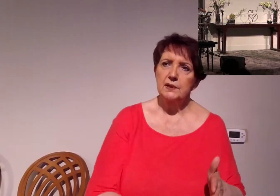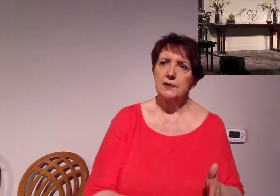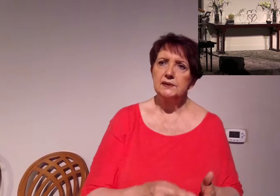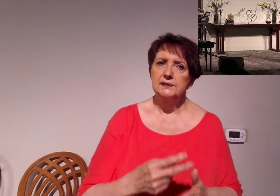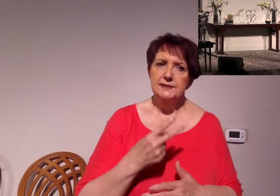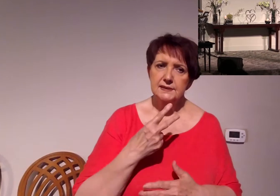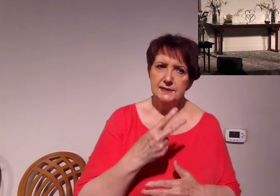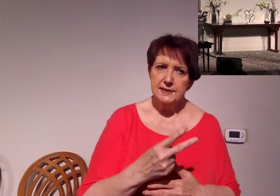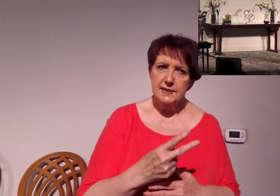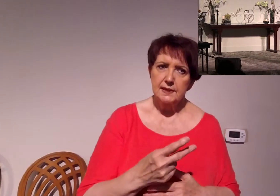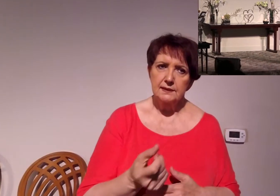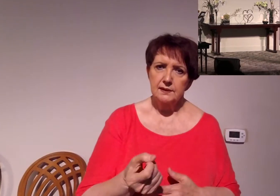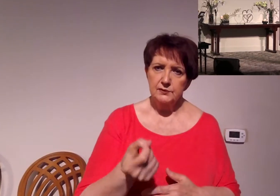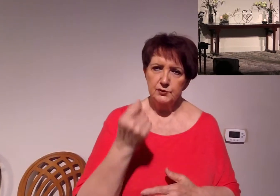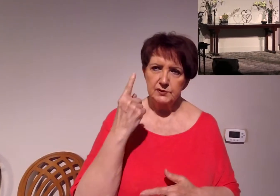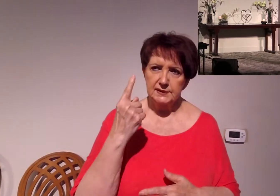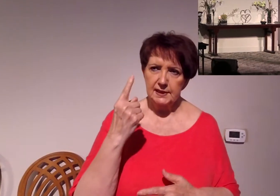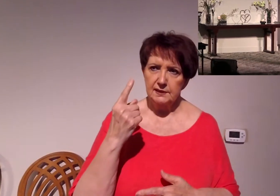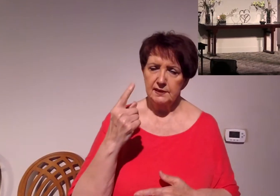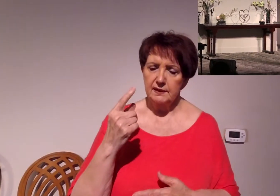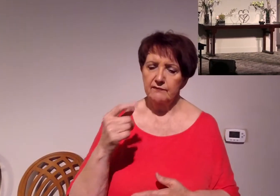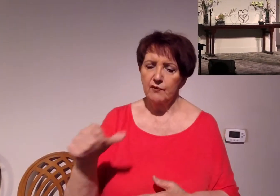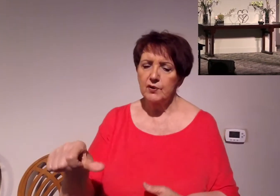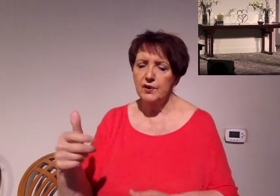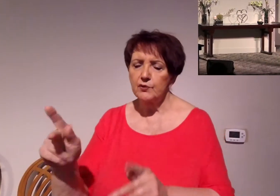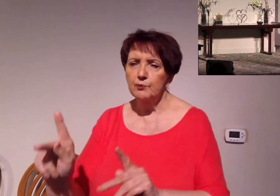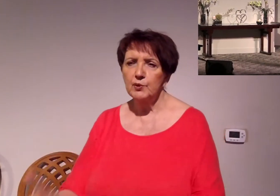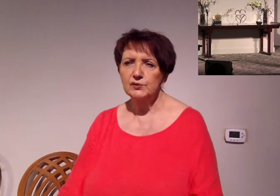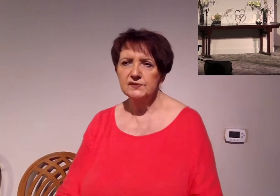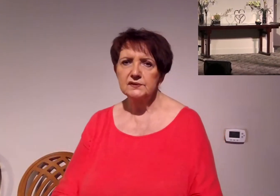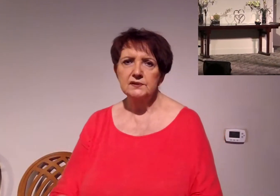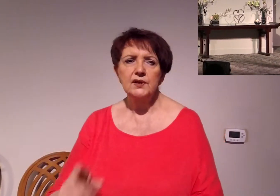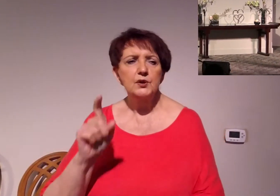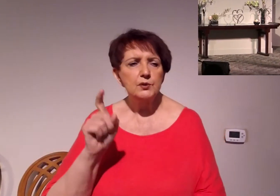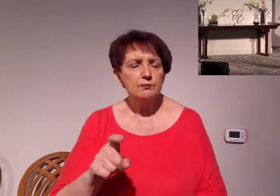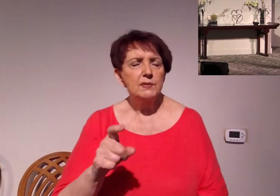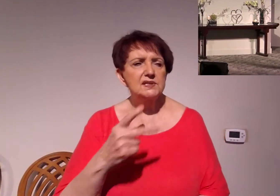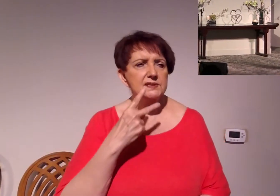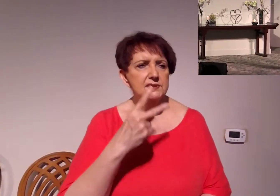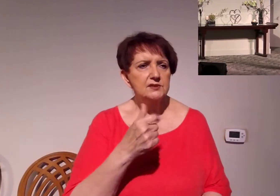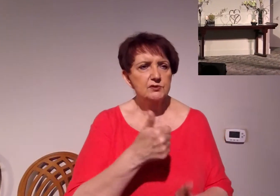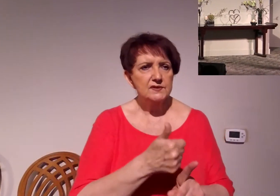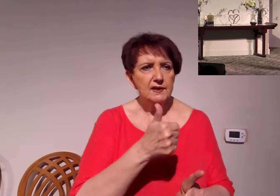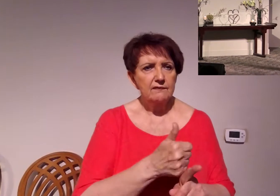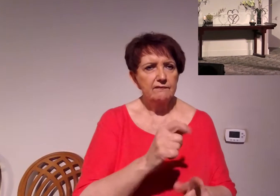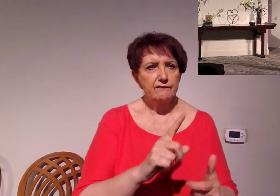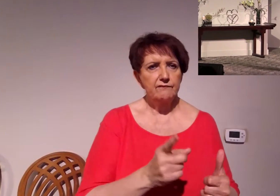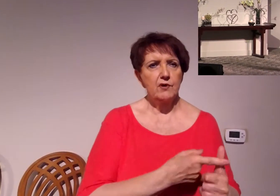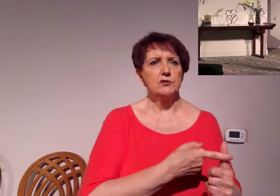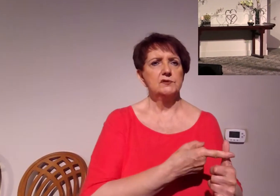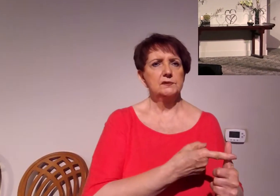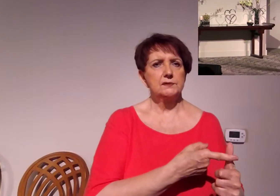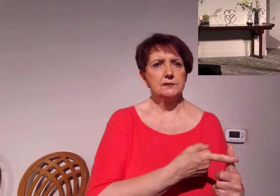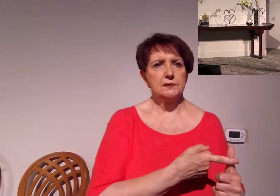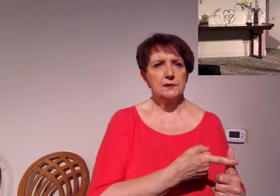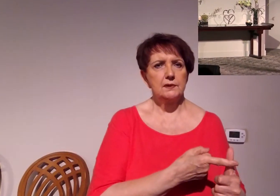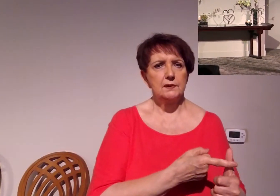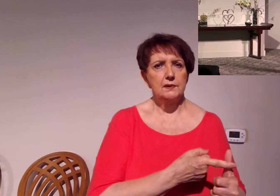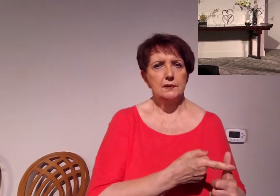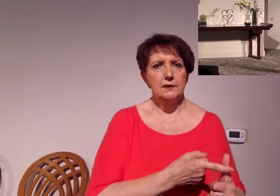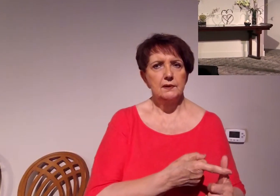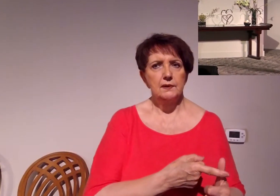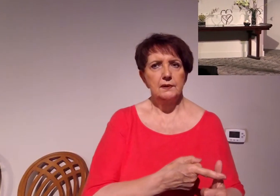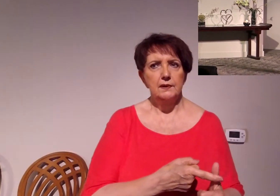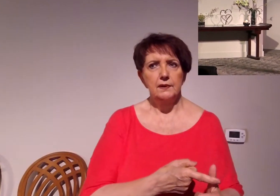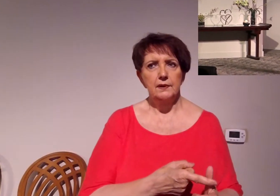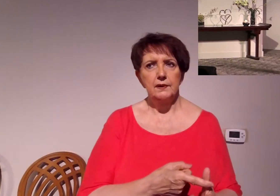seeing for another, we actually have to see ourselves. Because it's not up to that other person to